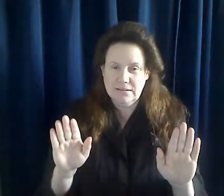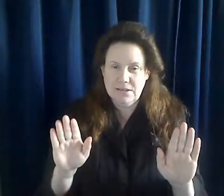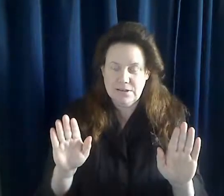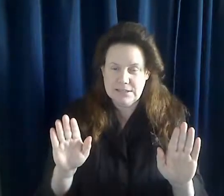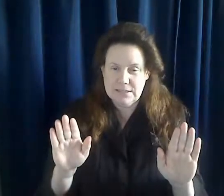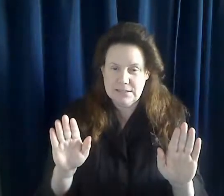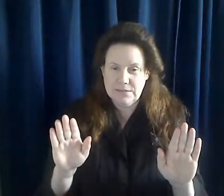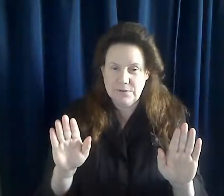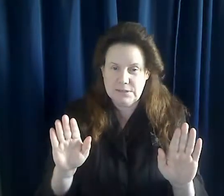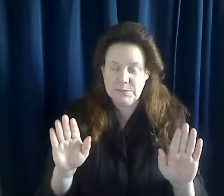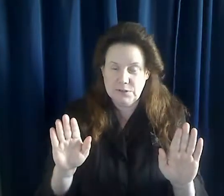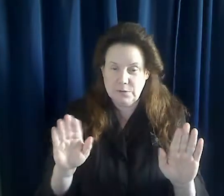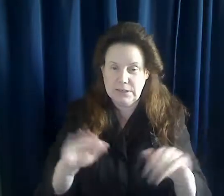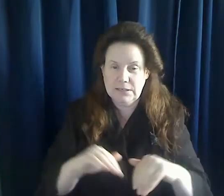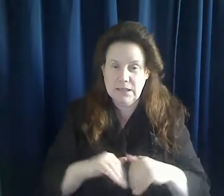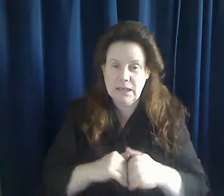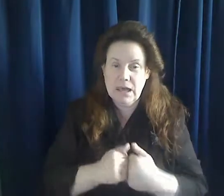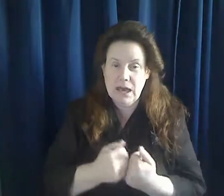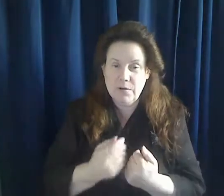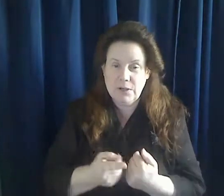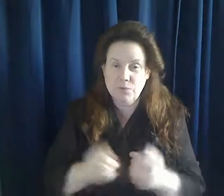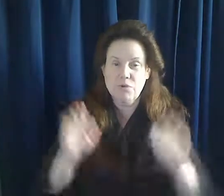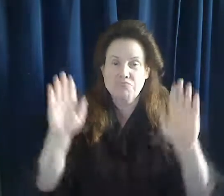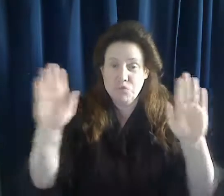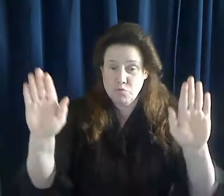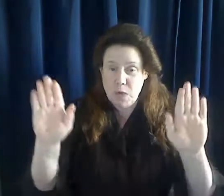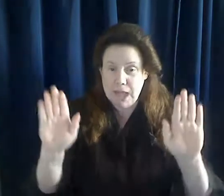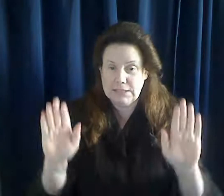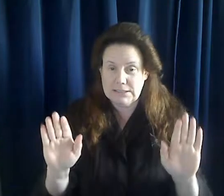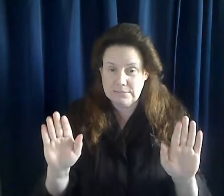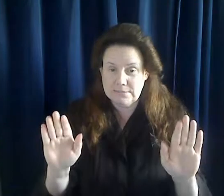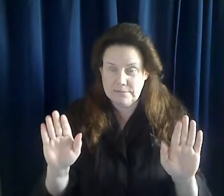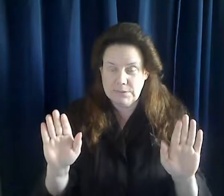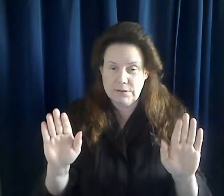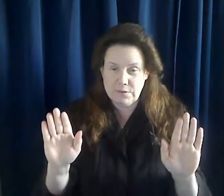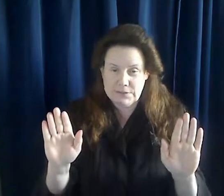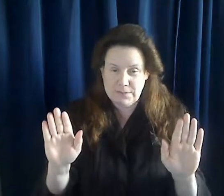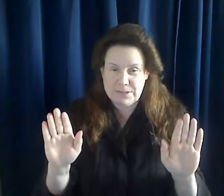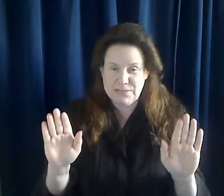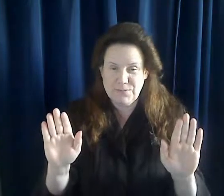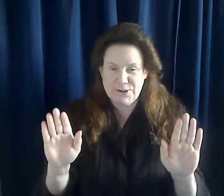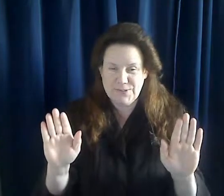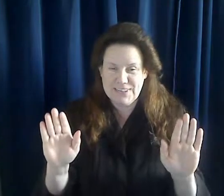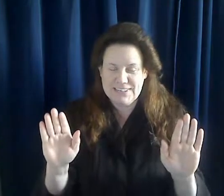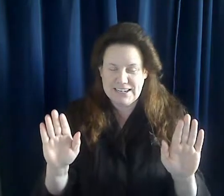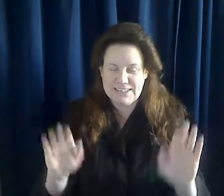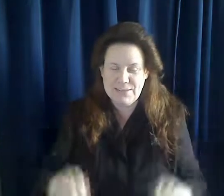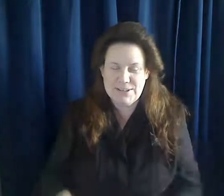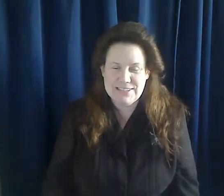And you can see the difference between how are you. So the first time I said wonderful, the second time I said